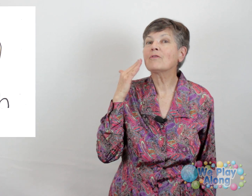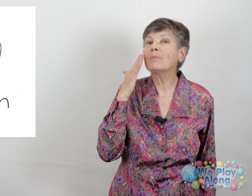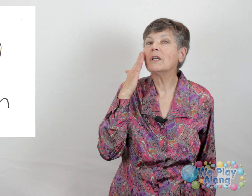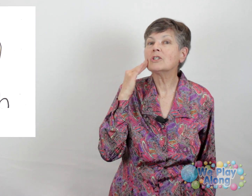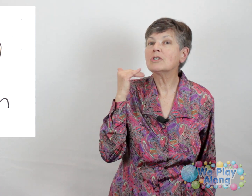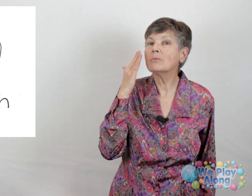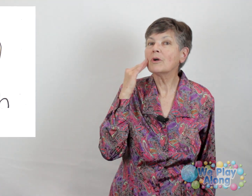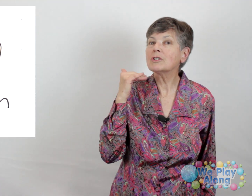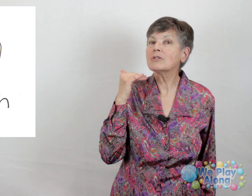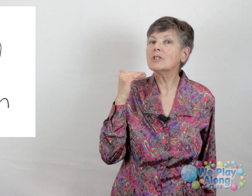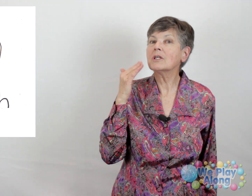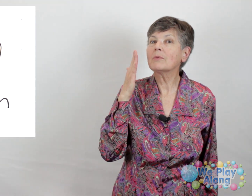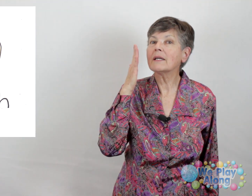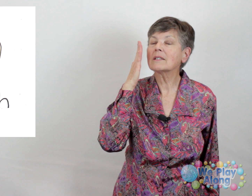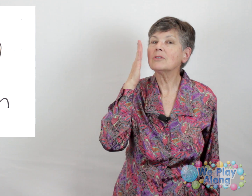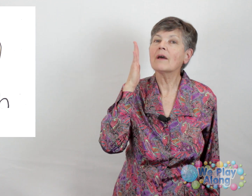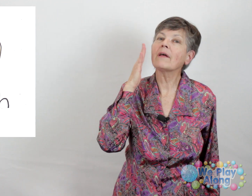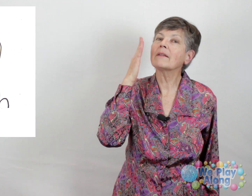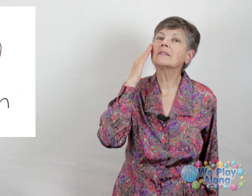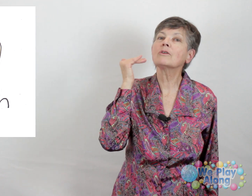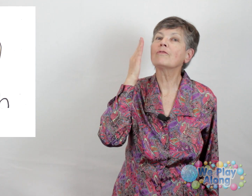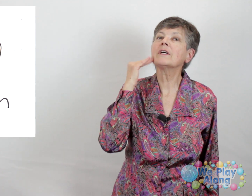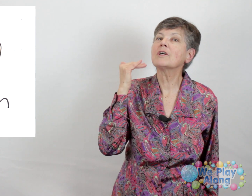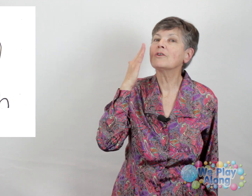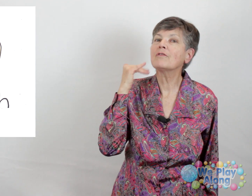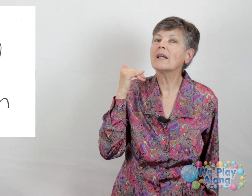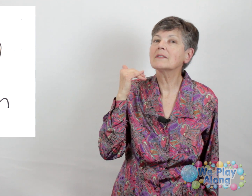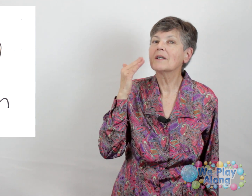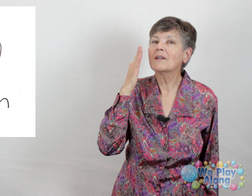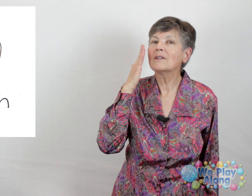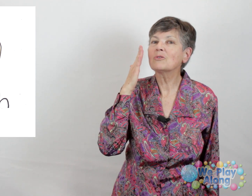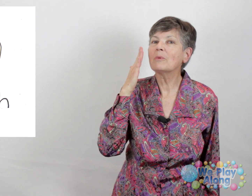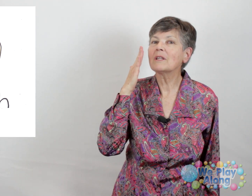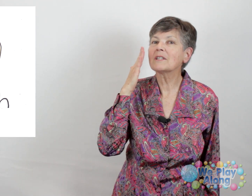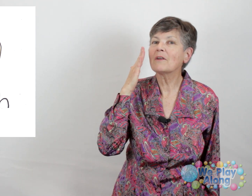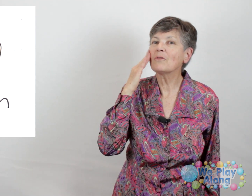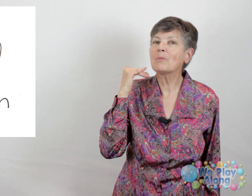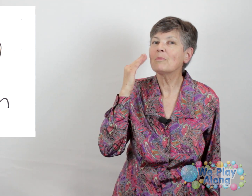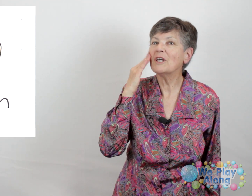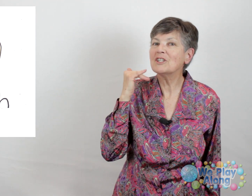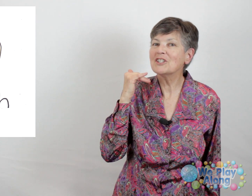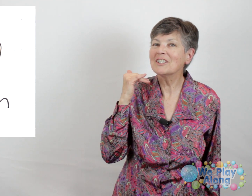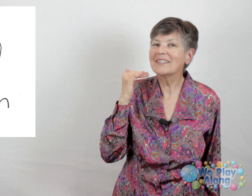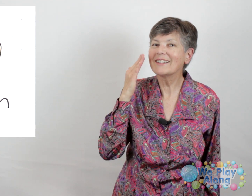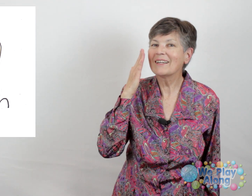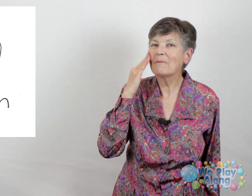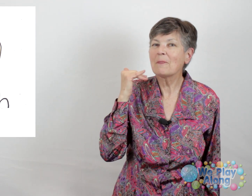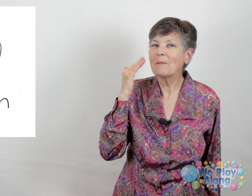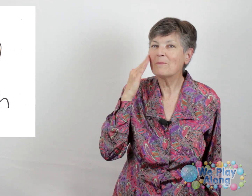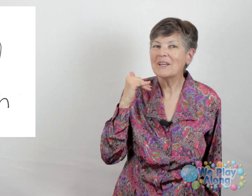for peach is you brush your cheek twice because you have like this little fuzz on your face. This would be the sign for peach.